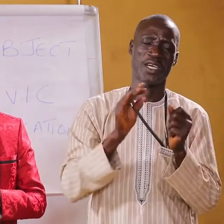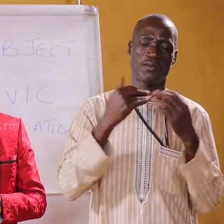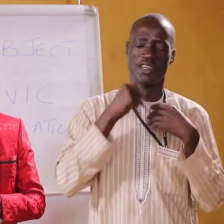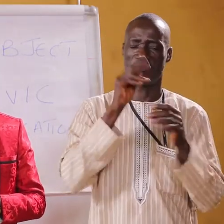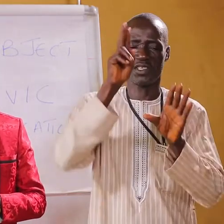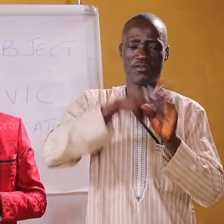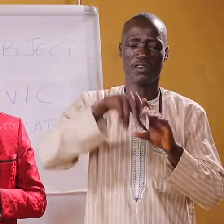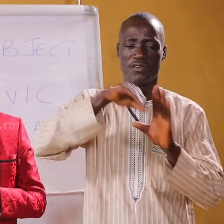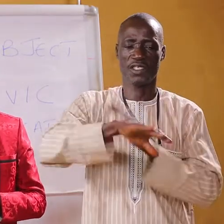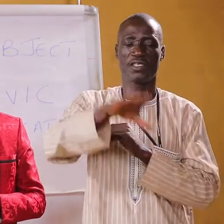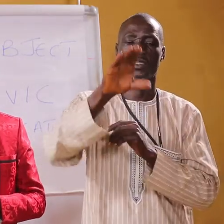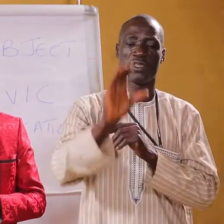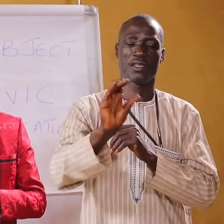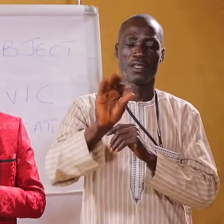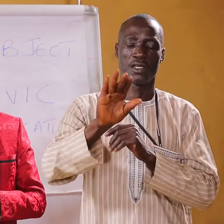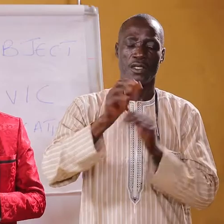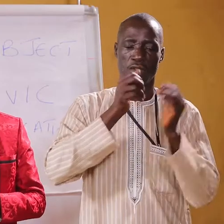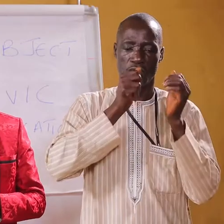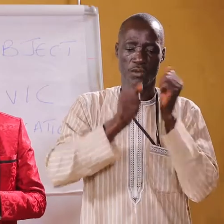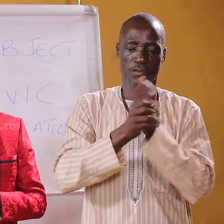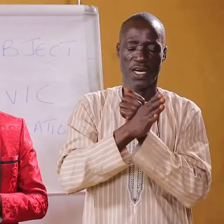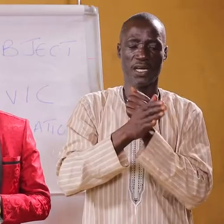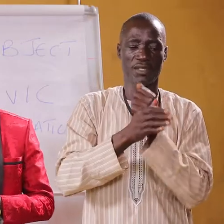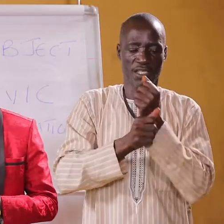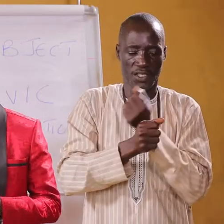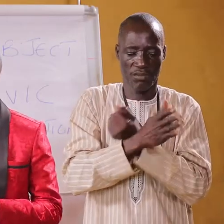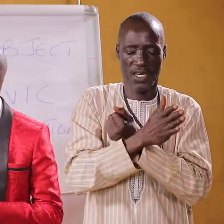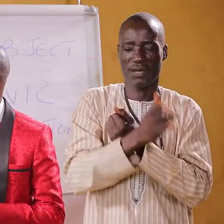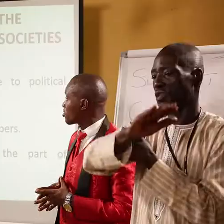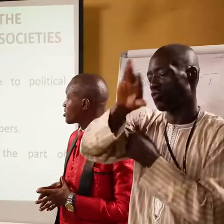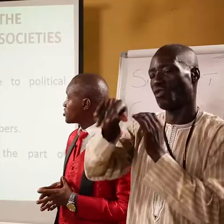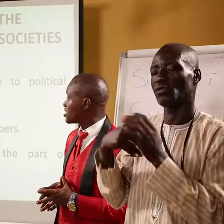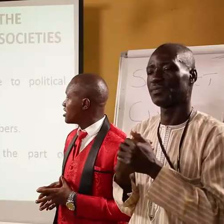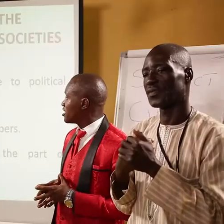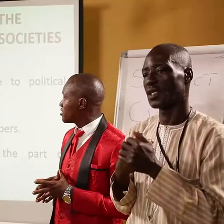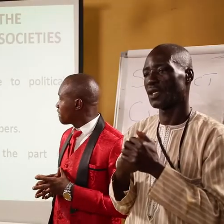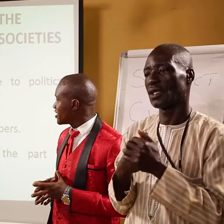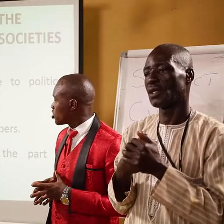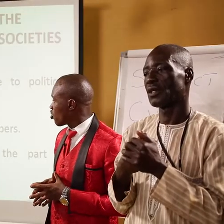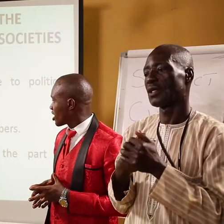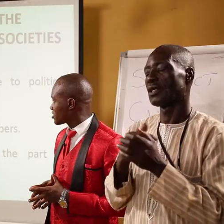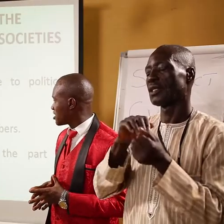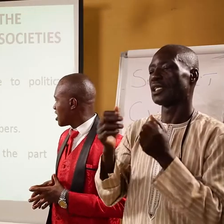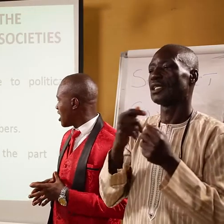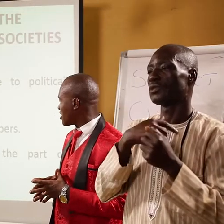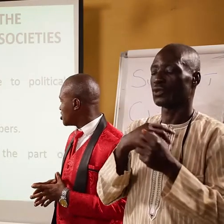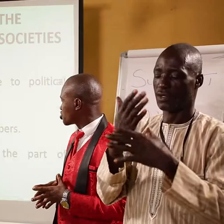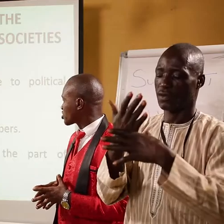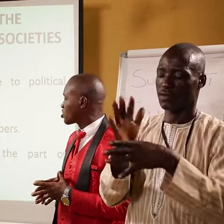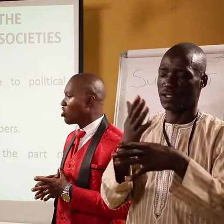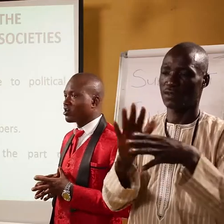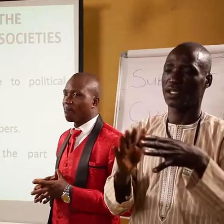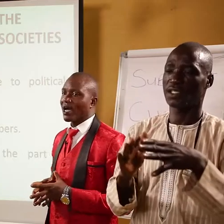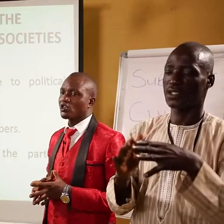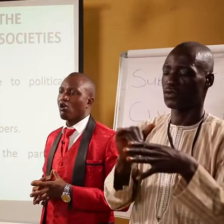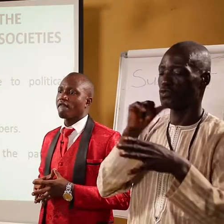involved in corruption, like bribery, receiving bribes, and so on and so forth. Number three, divided loyalty and